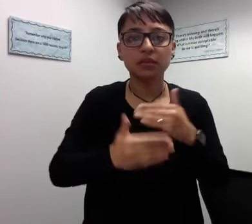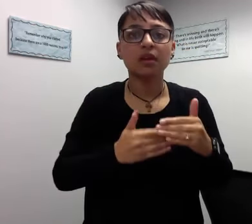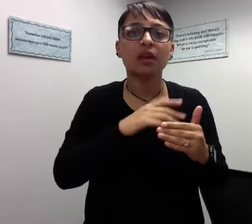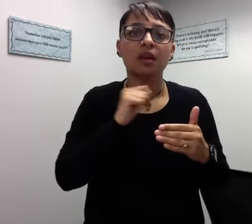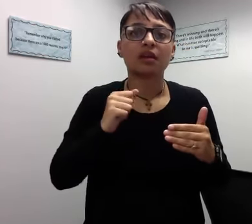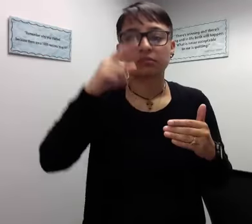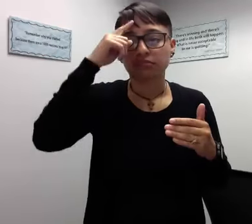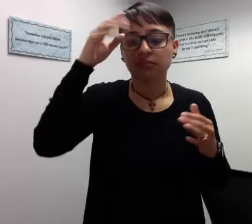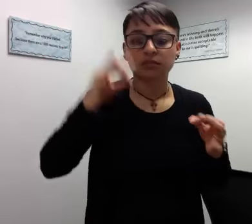are.